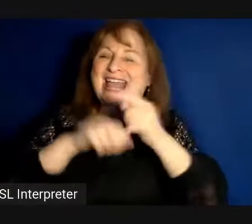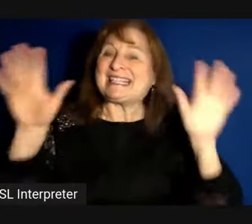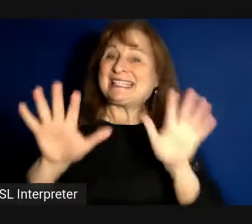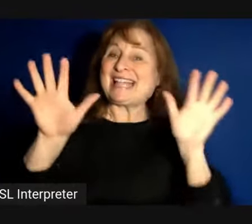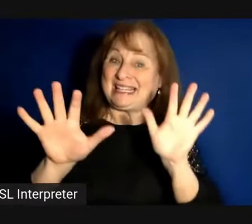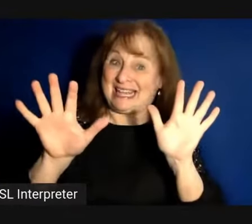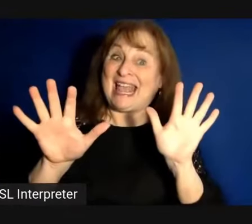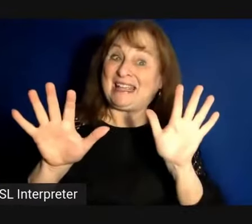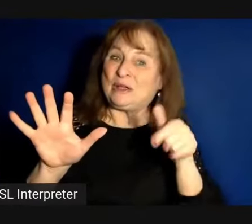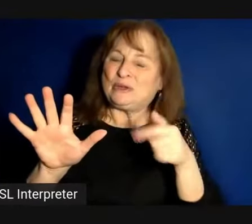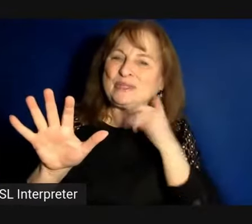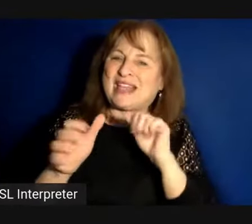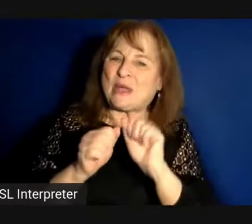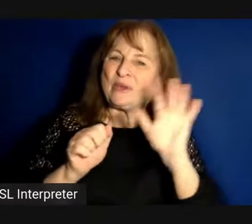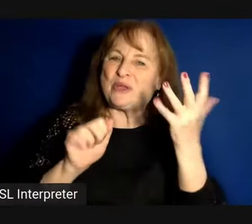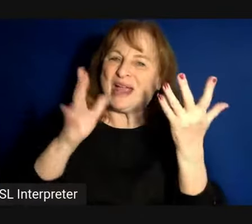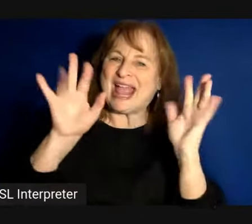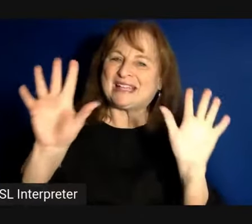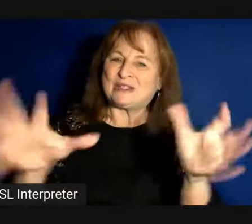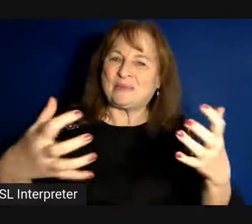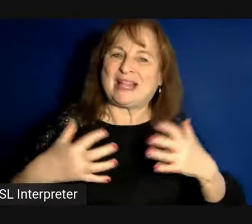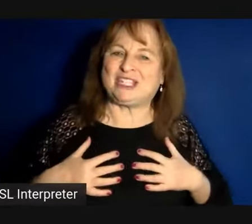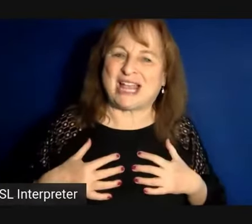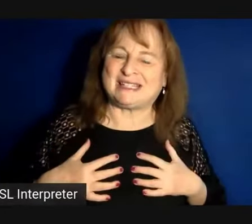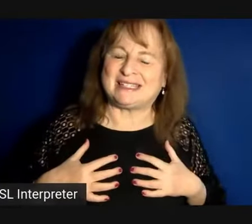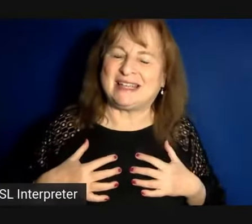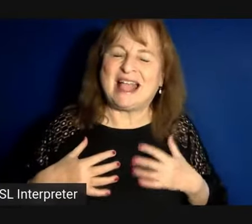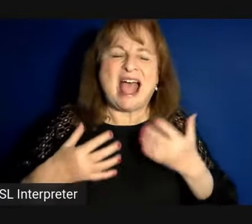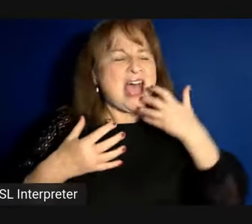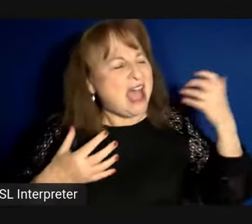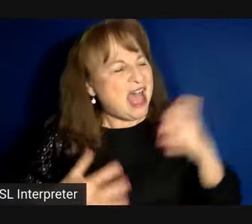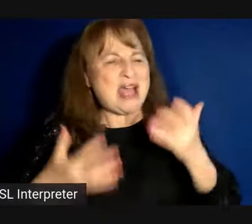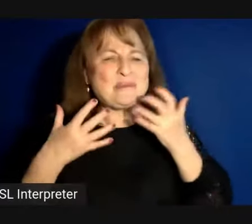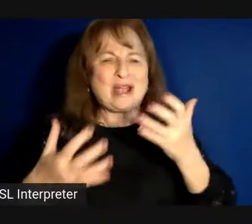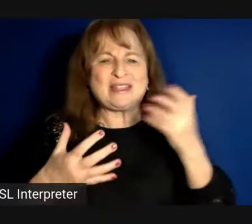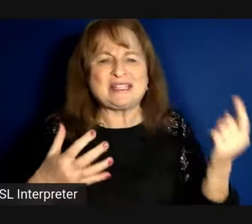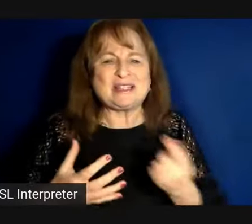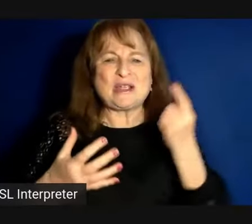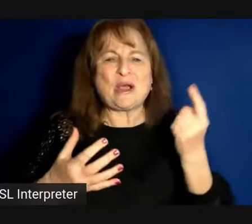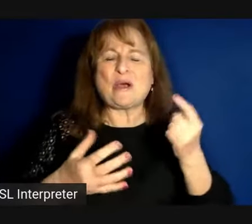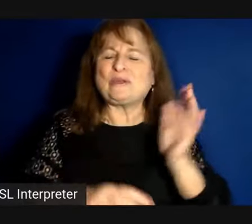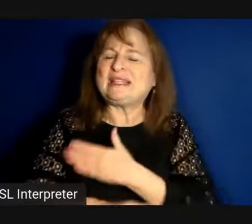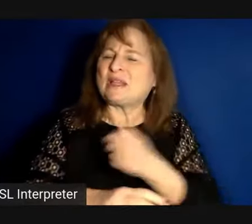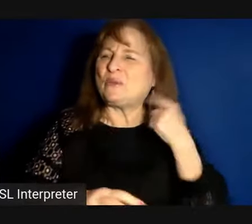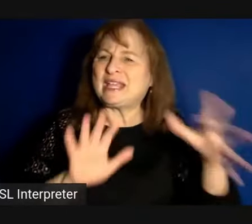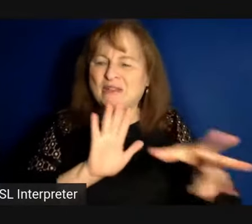you say both hands on my chest and hot breath is the only hymn whose refrain we can recall